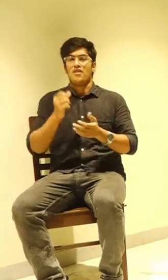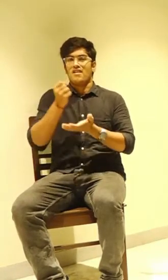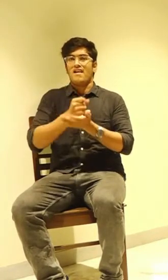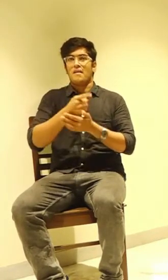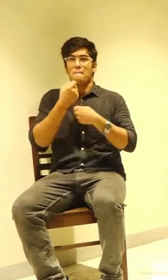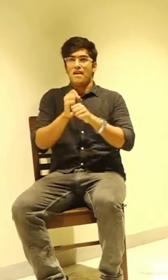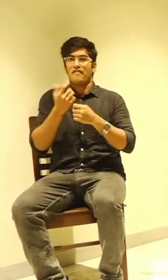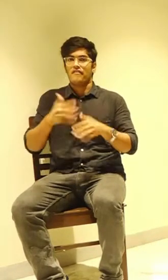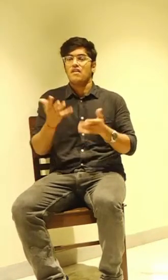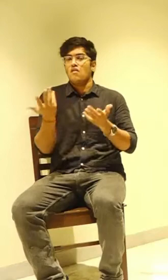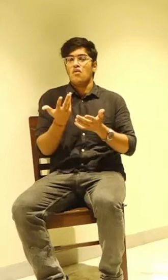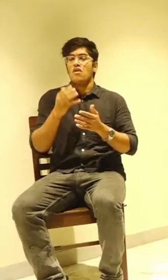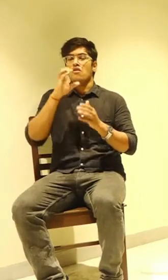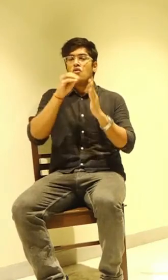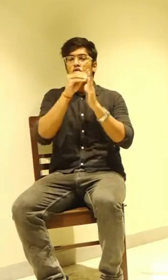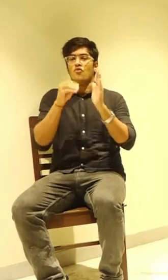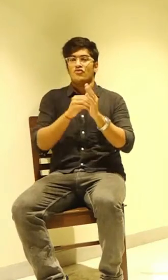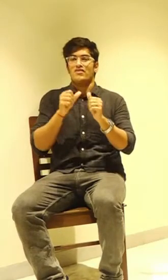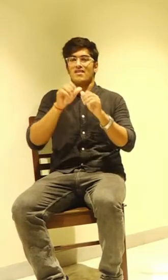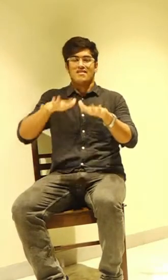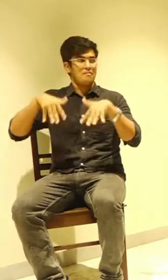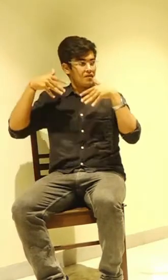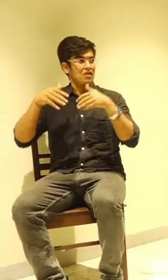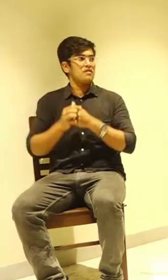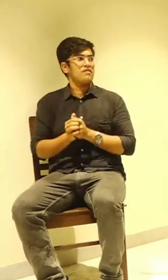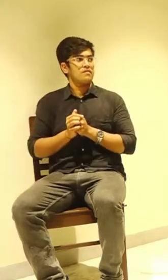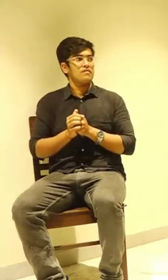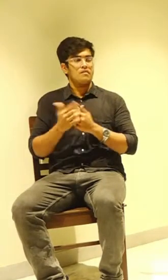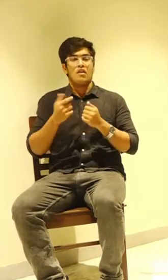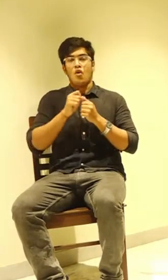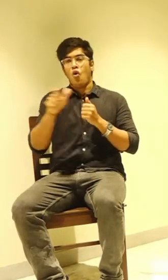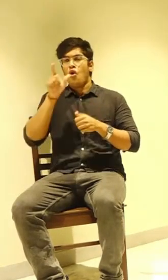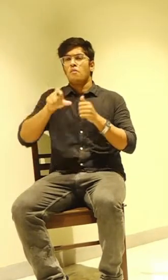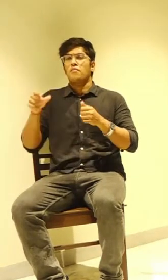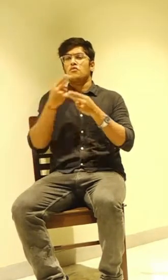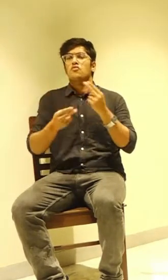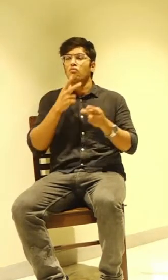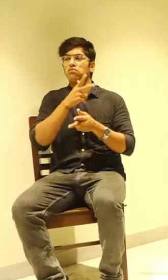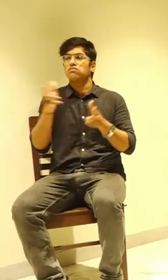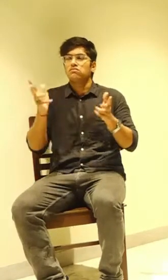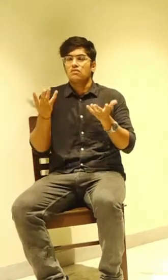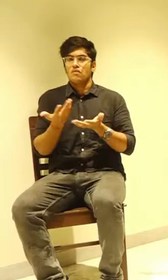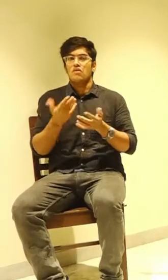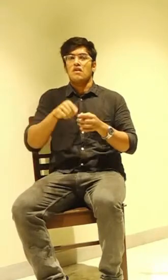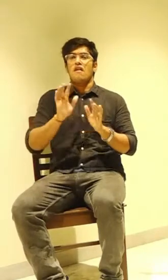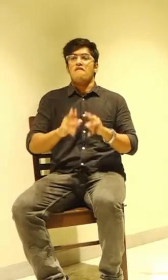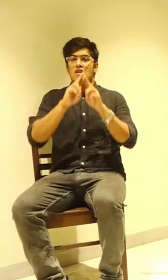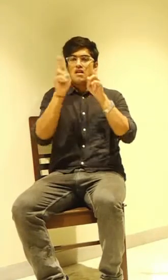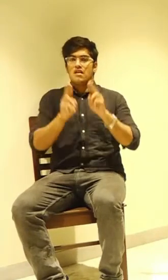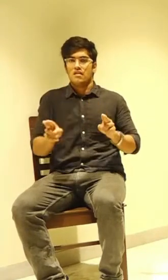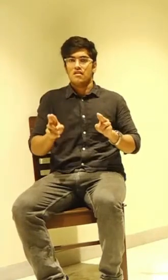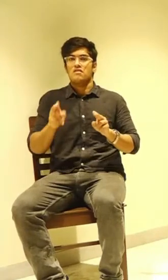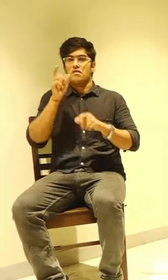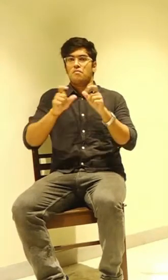the Constituent Assembly. And the story that I was told, and the story which everyone was told, is basically there were international actors